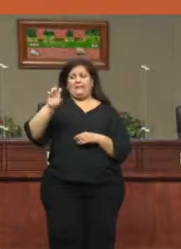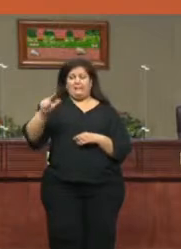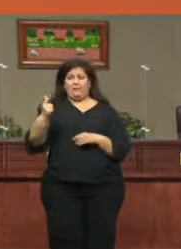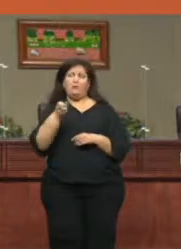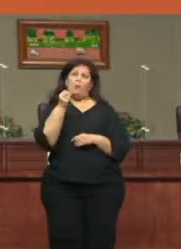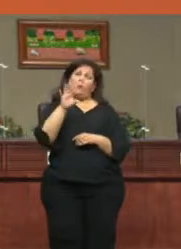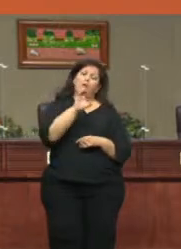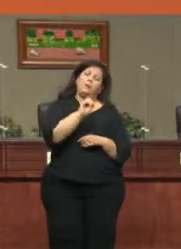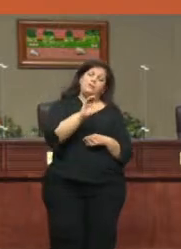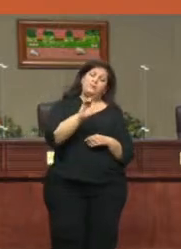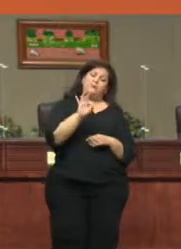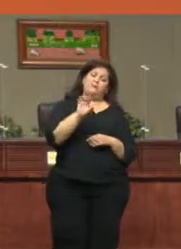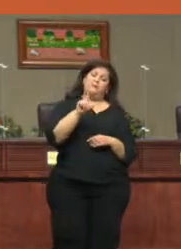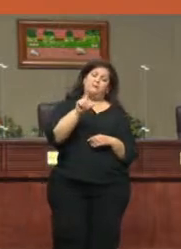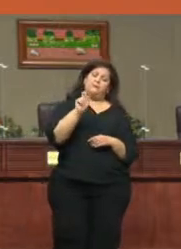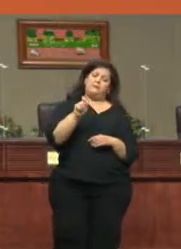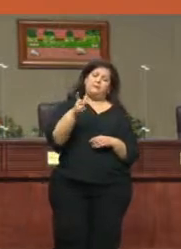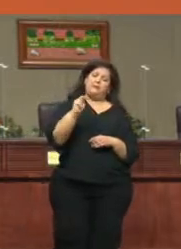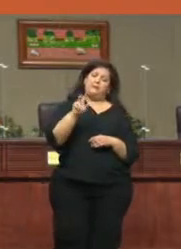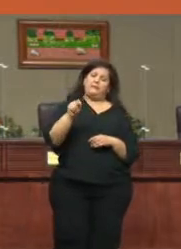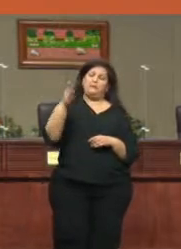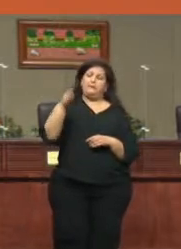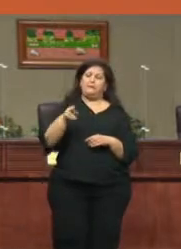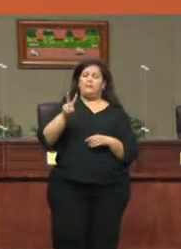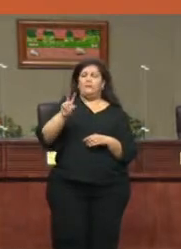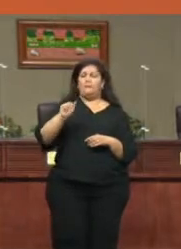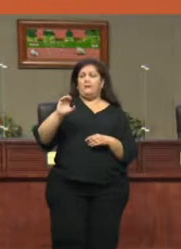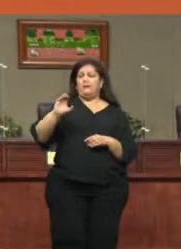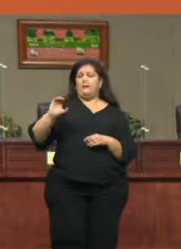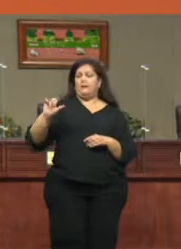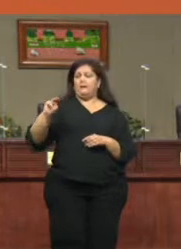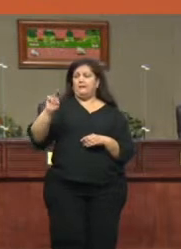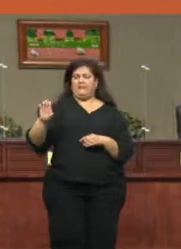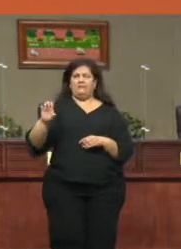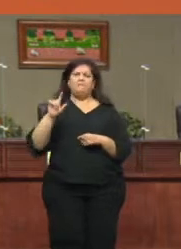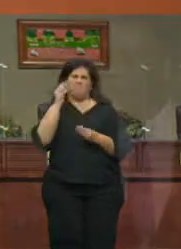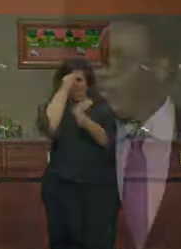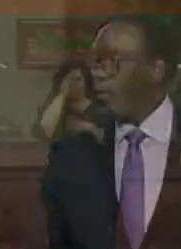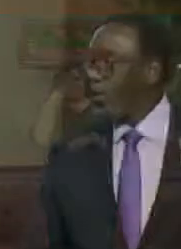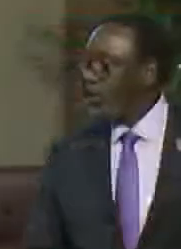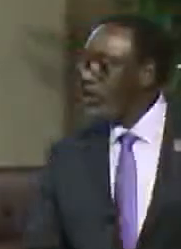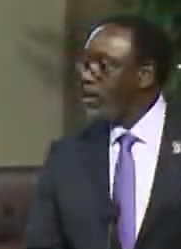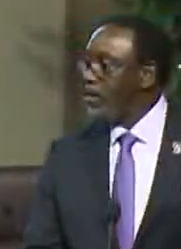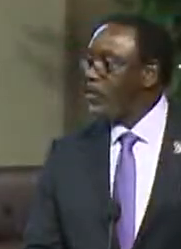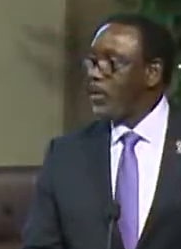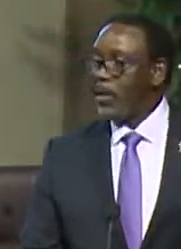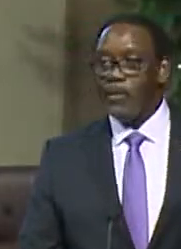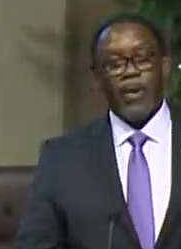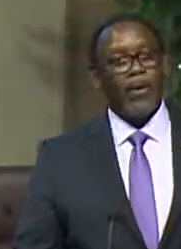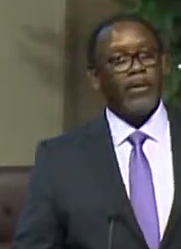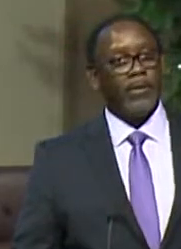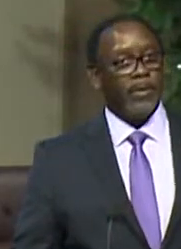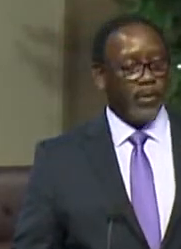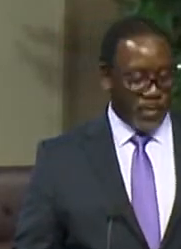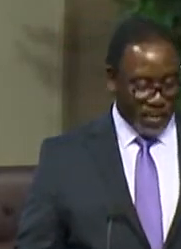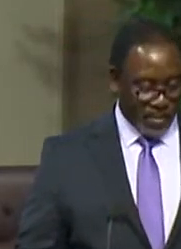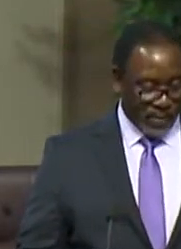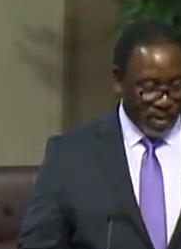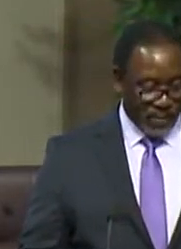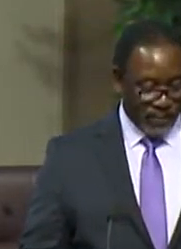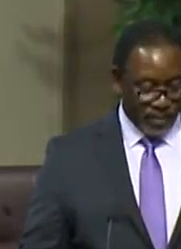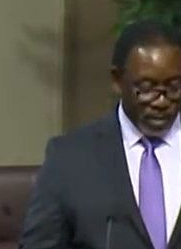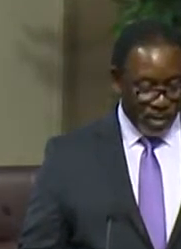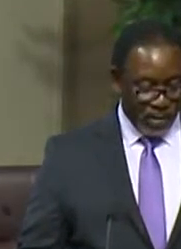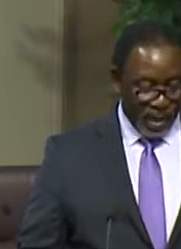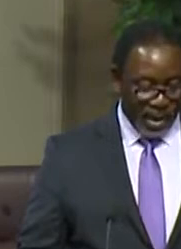ocfl.net/vaccine for more information. And now I want to talk about our vaccine trailer that has been done in partnership with the Department of